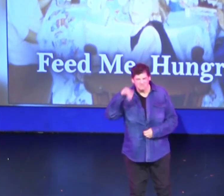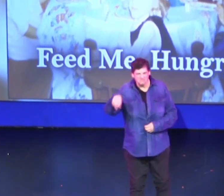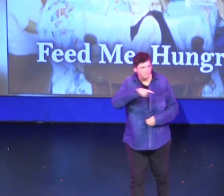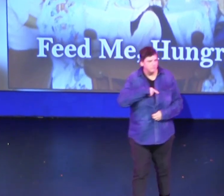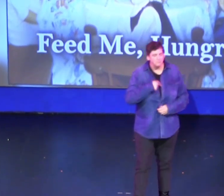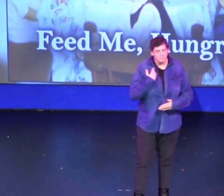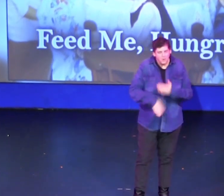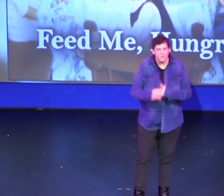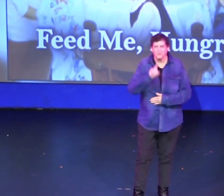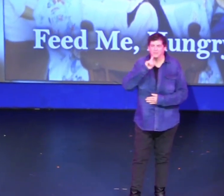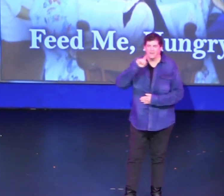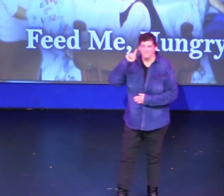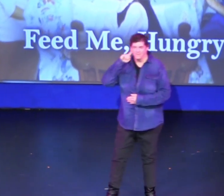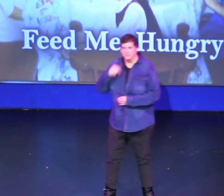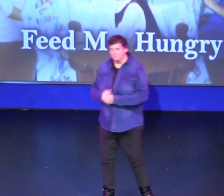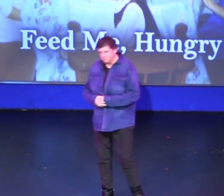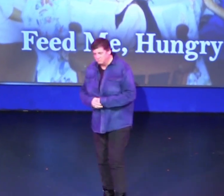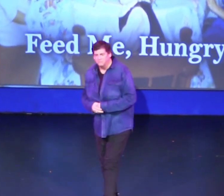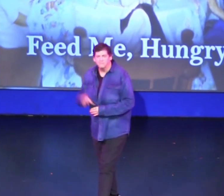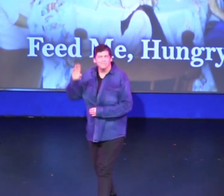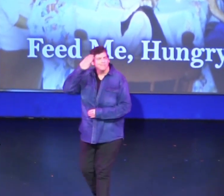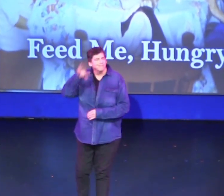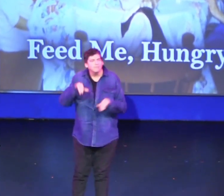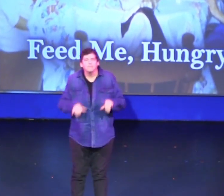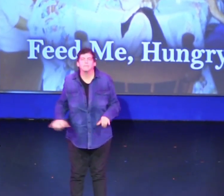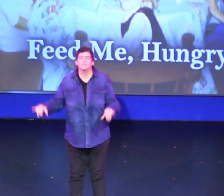I'm deaf. I was born that way.